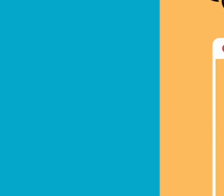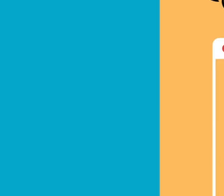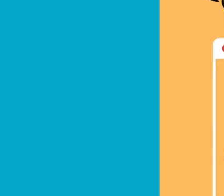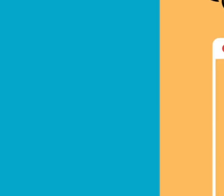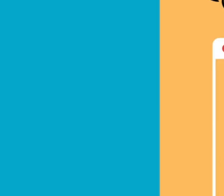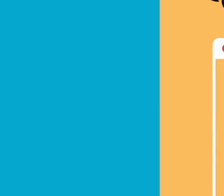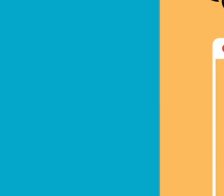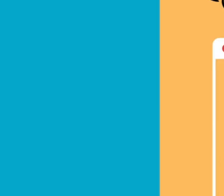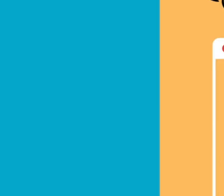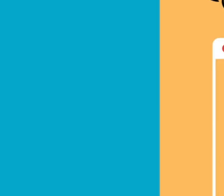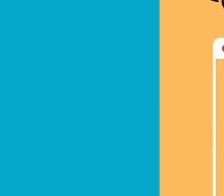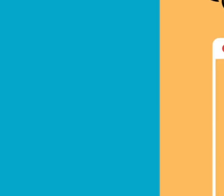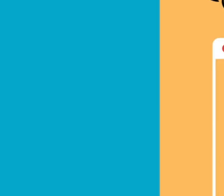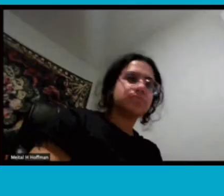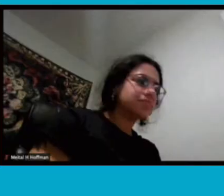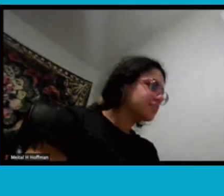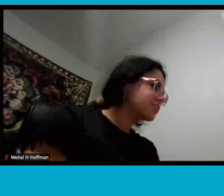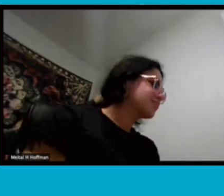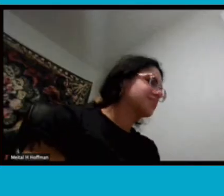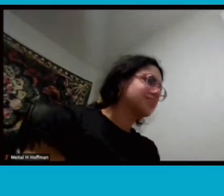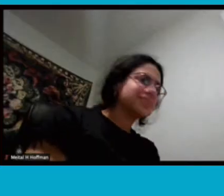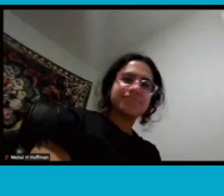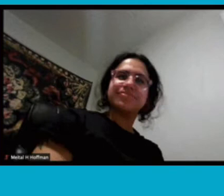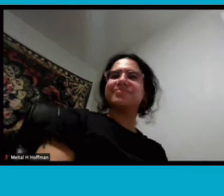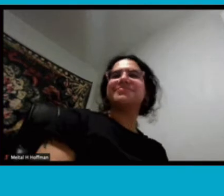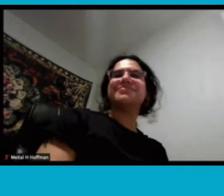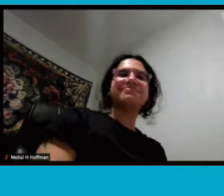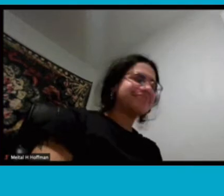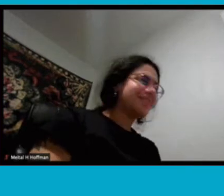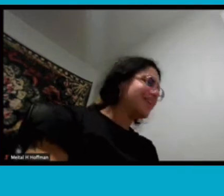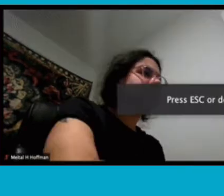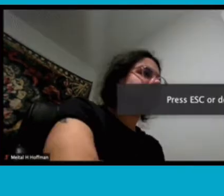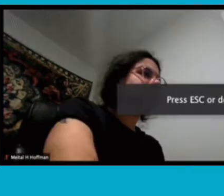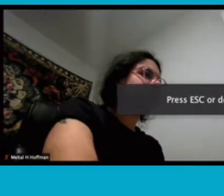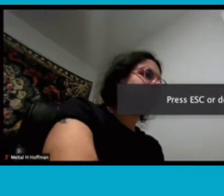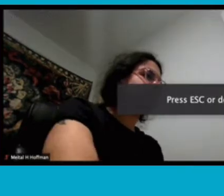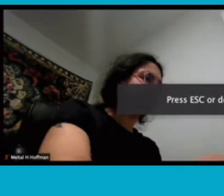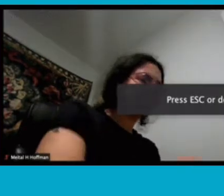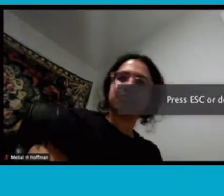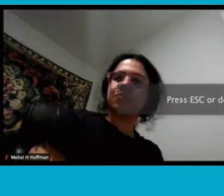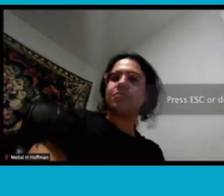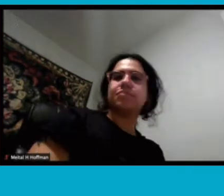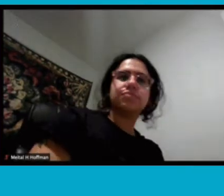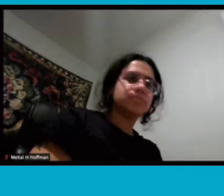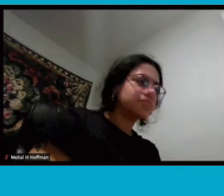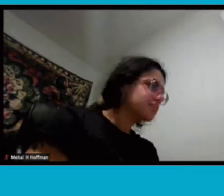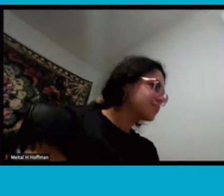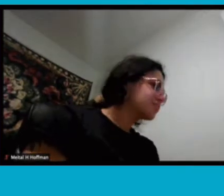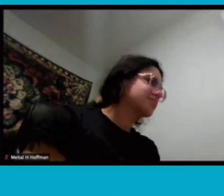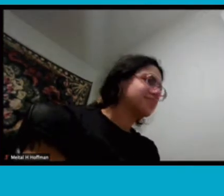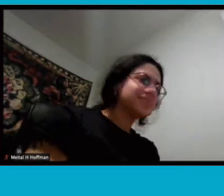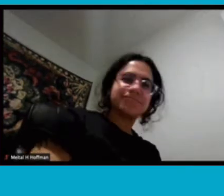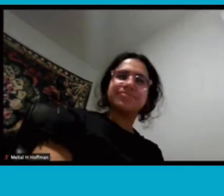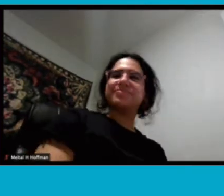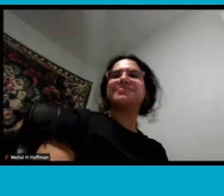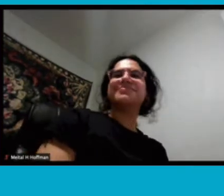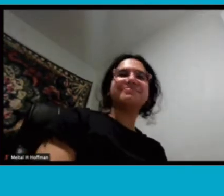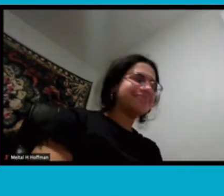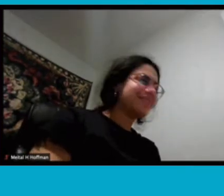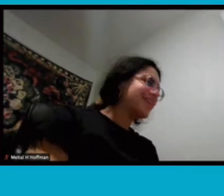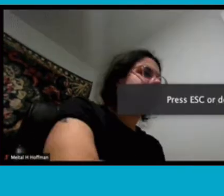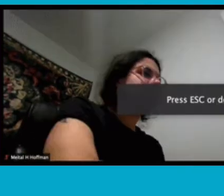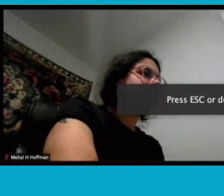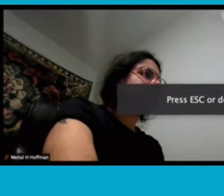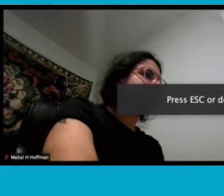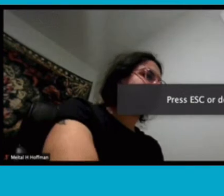but more about that after the demo. This is my roommate Maytal. She helped me playtest the prototype. She knows about